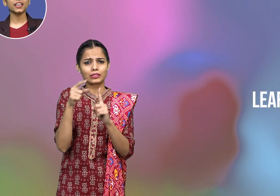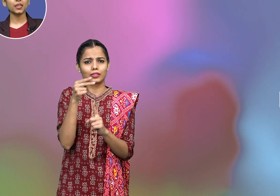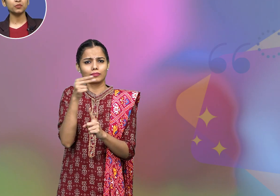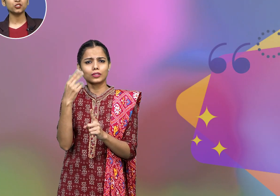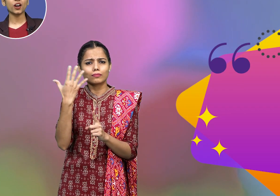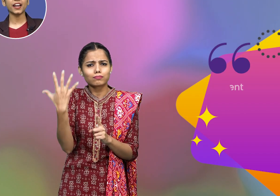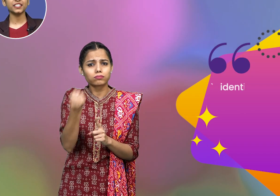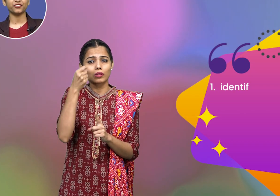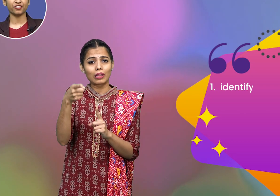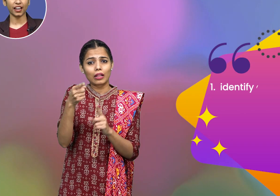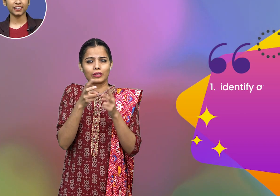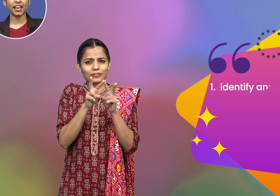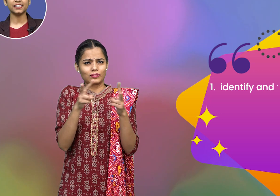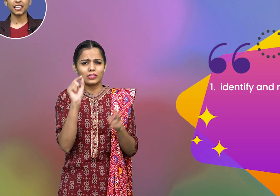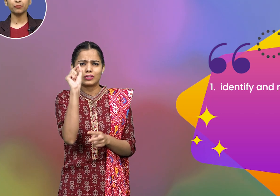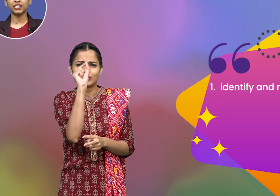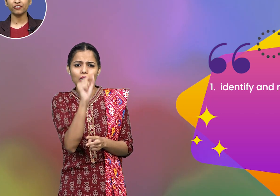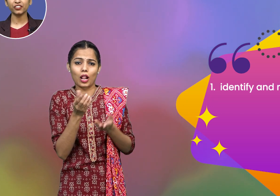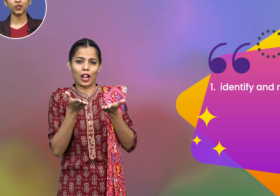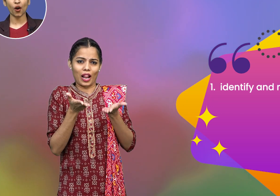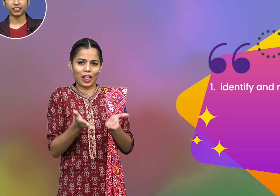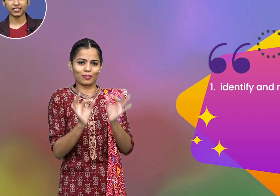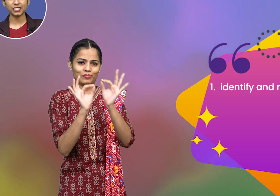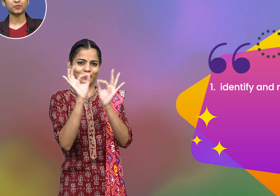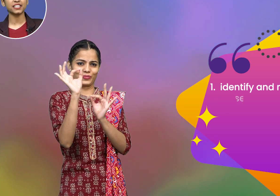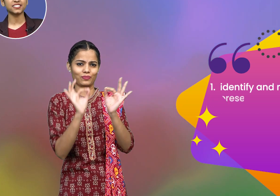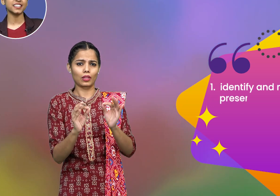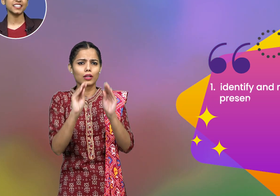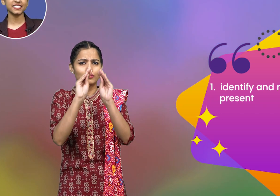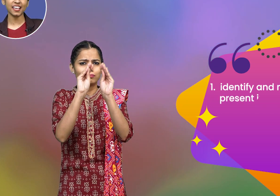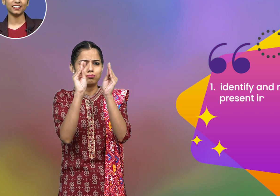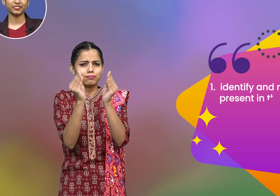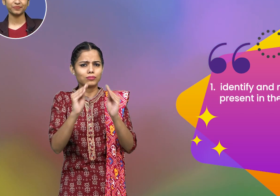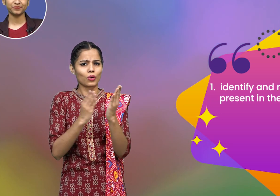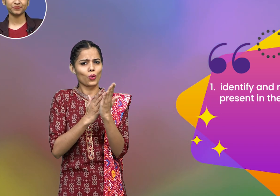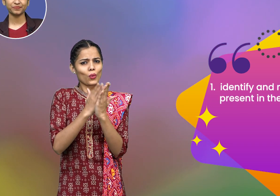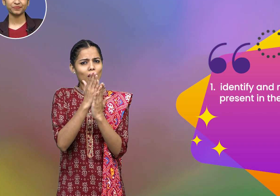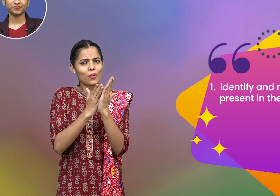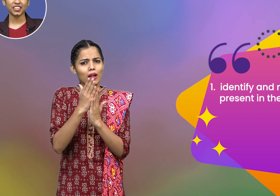could be able to identify and name different organelles present in the cell.